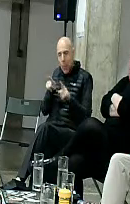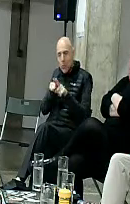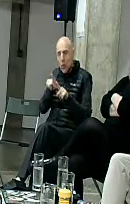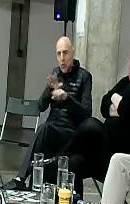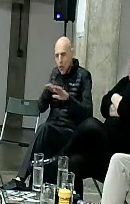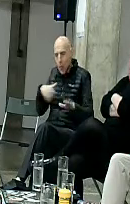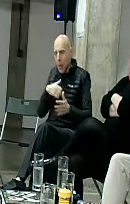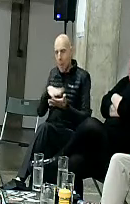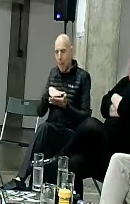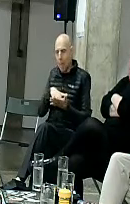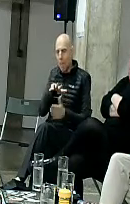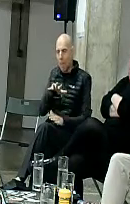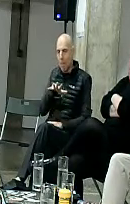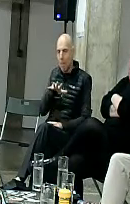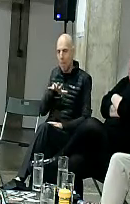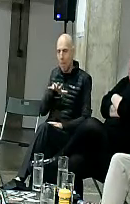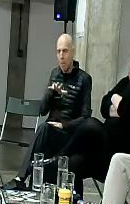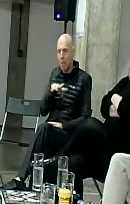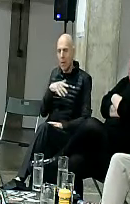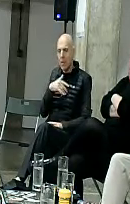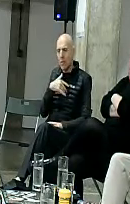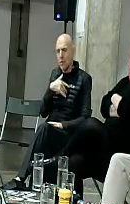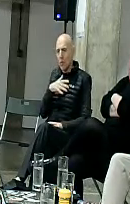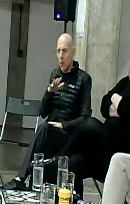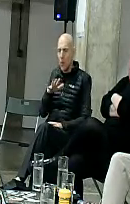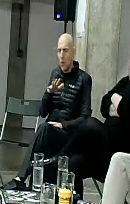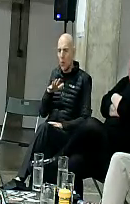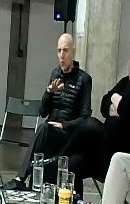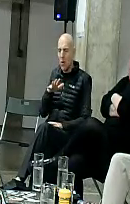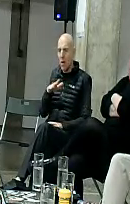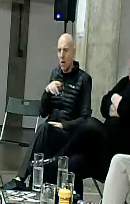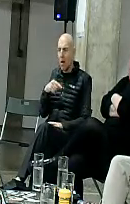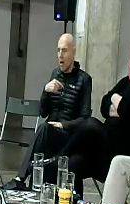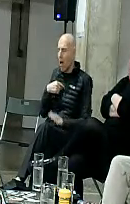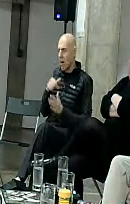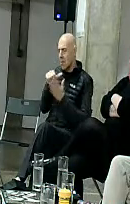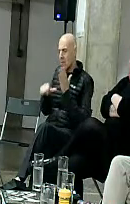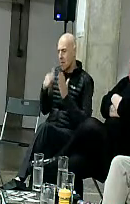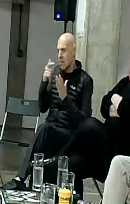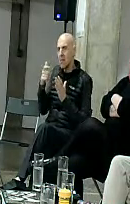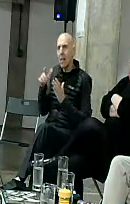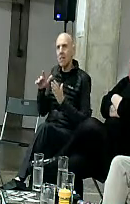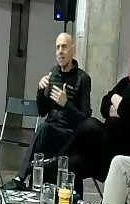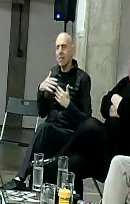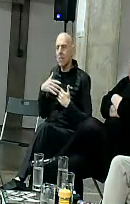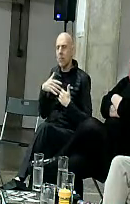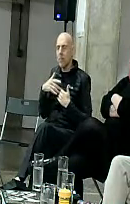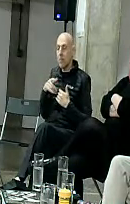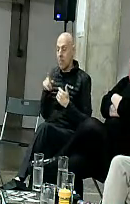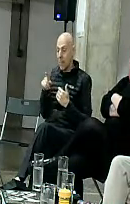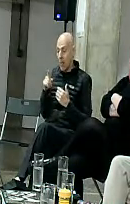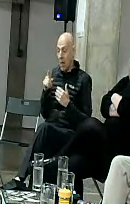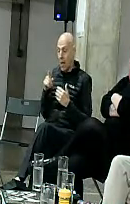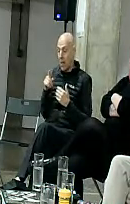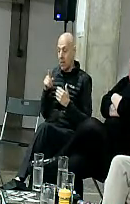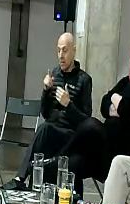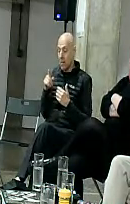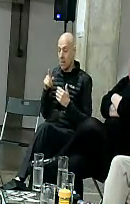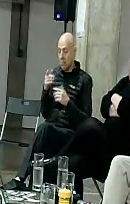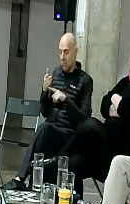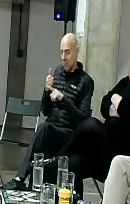mum. So I kind of started to understand. And in the hours when he